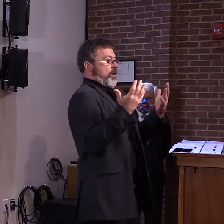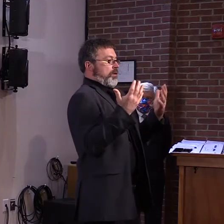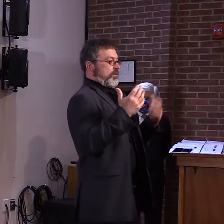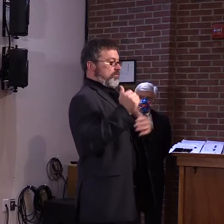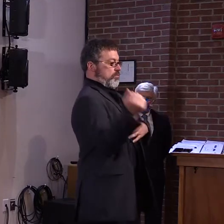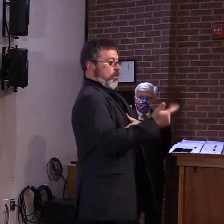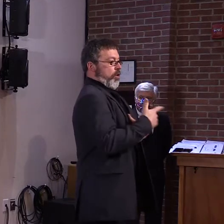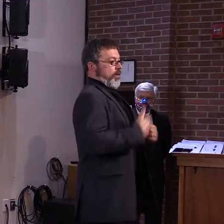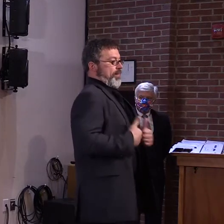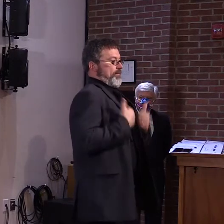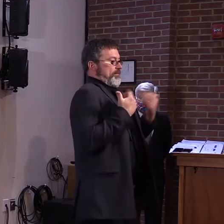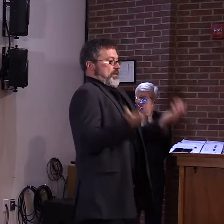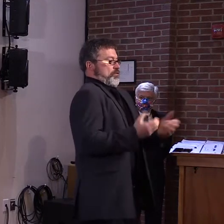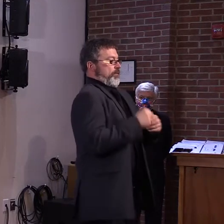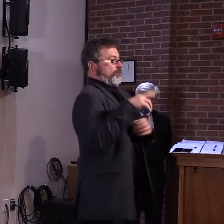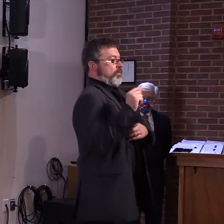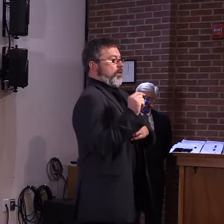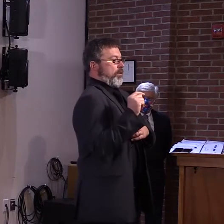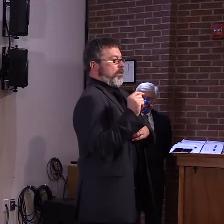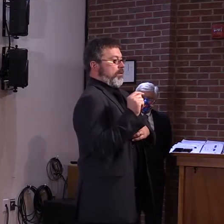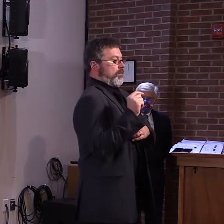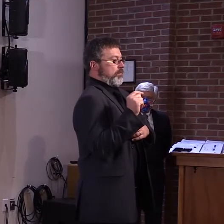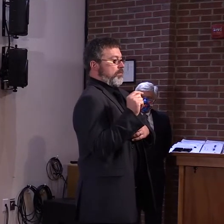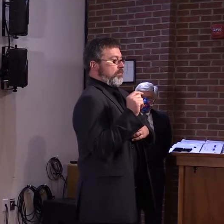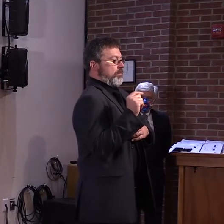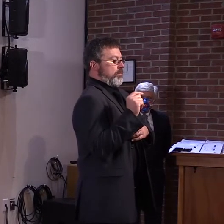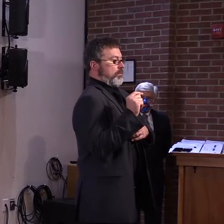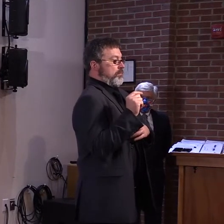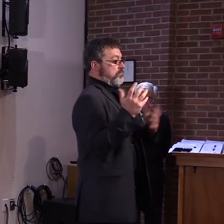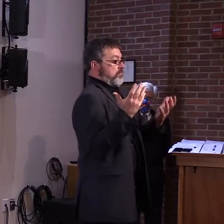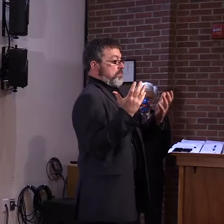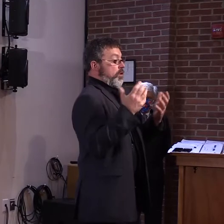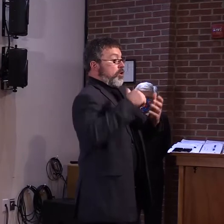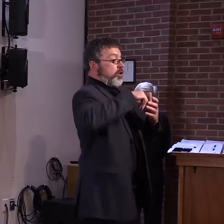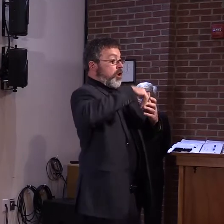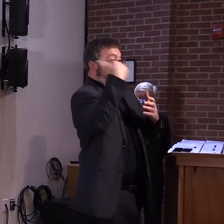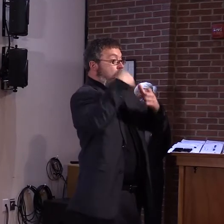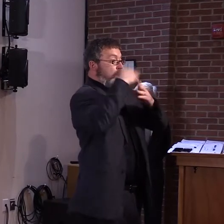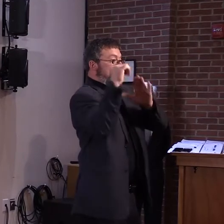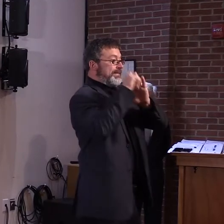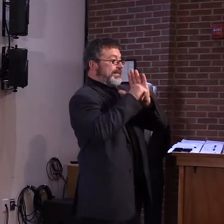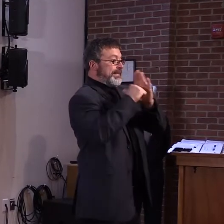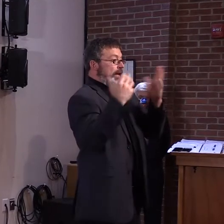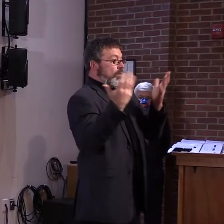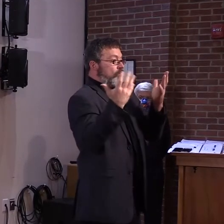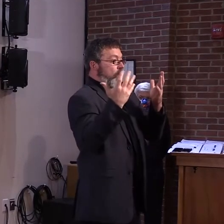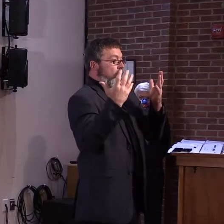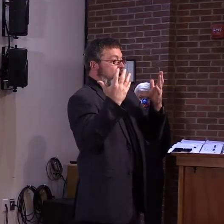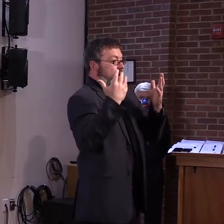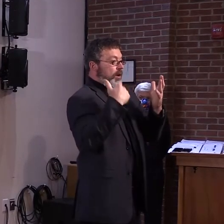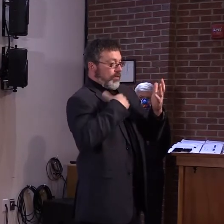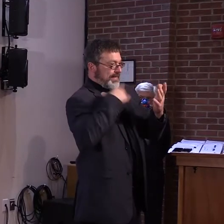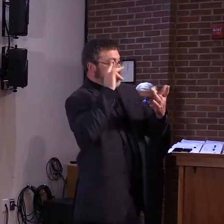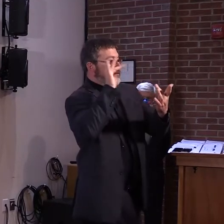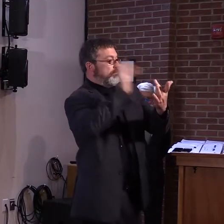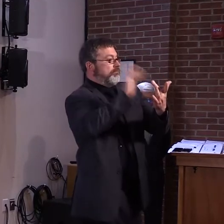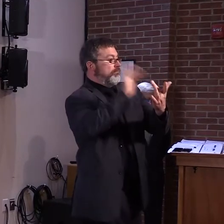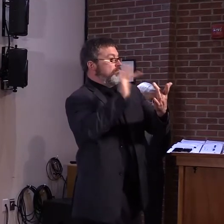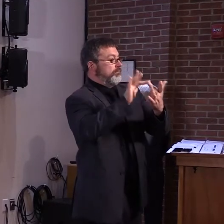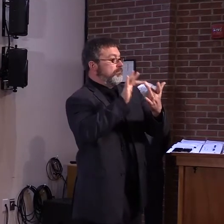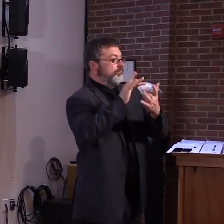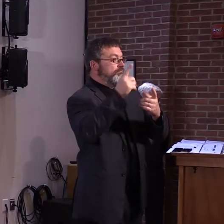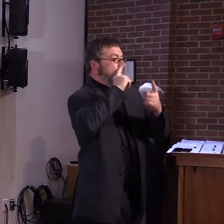We may or may not actually learn of cases who have, or individuals who have since gone home to